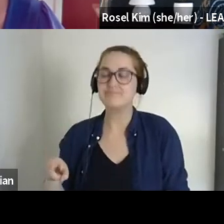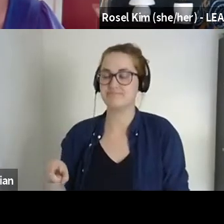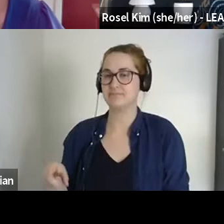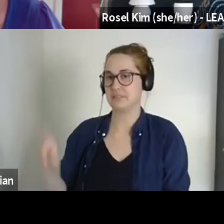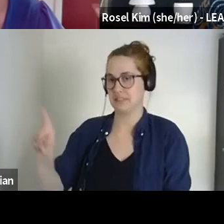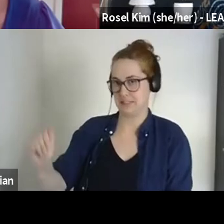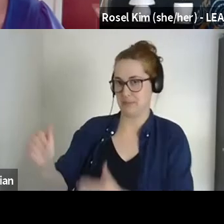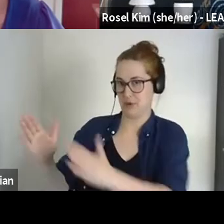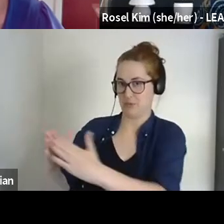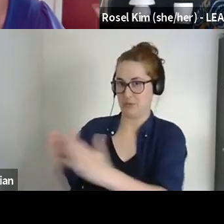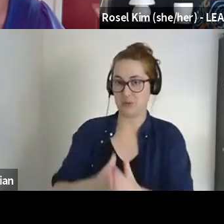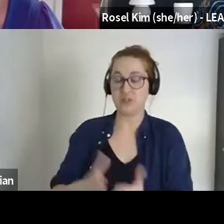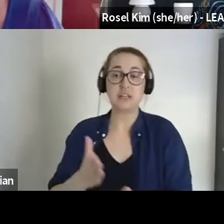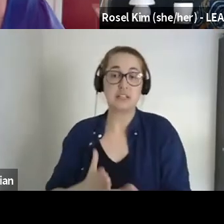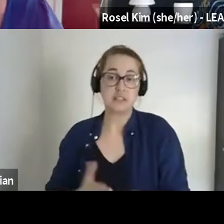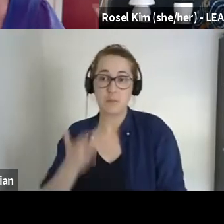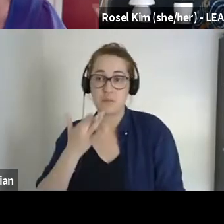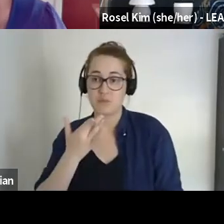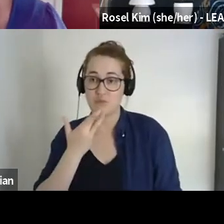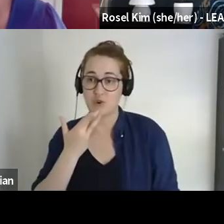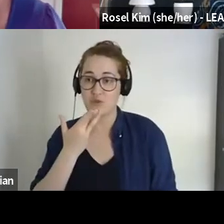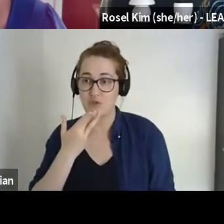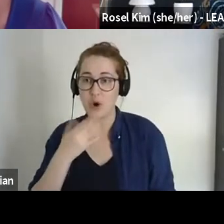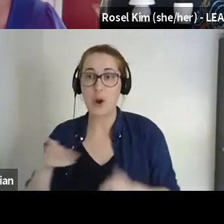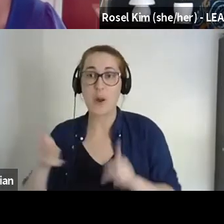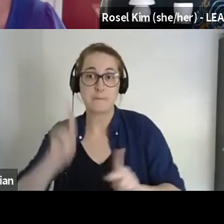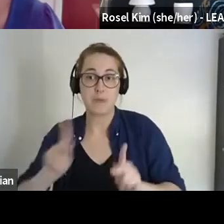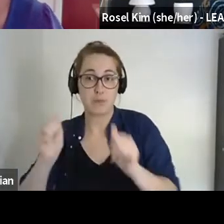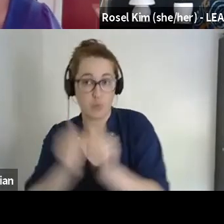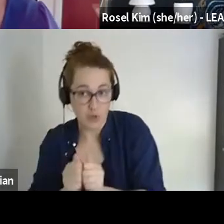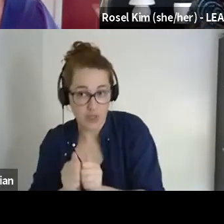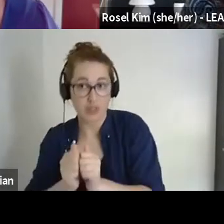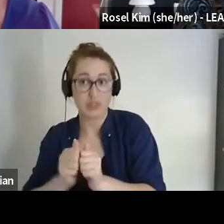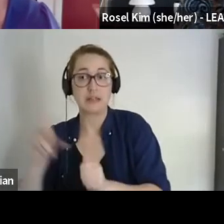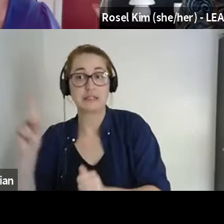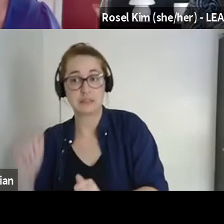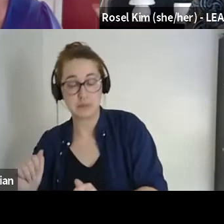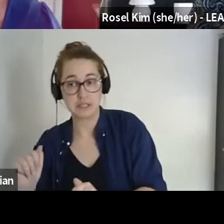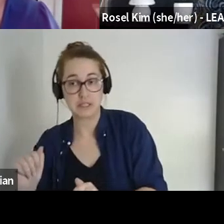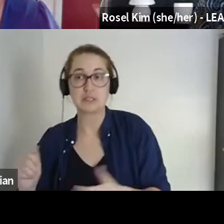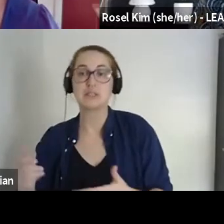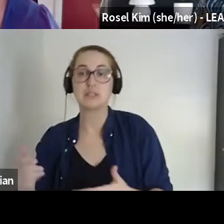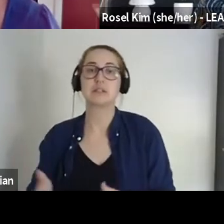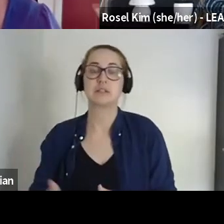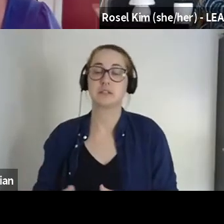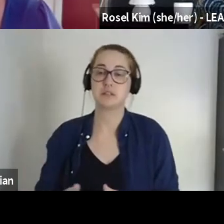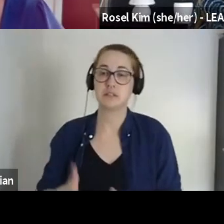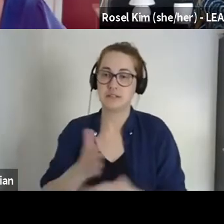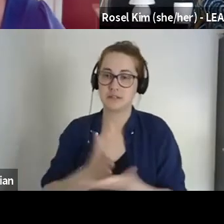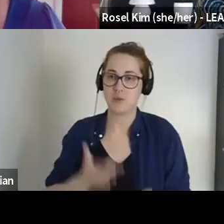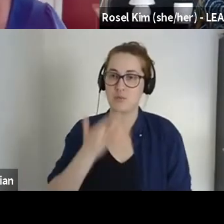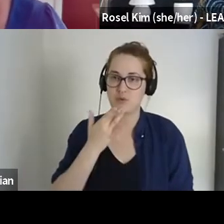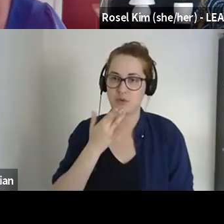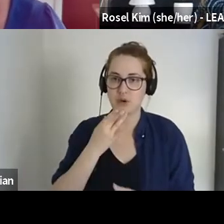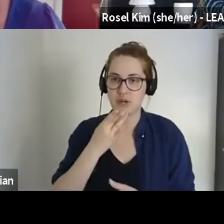communities prefer people first language. For example, the comments Roselle made about that we